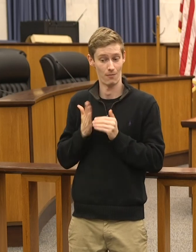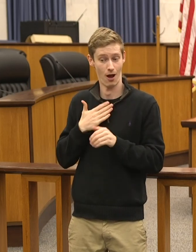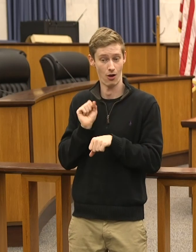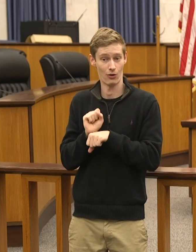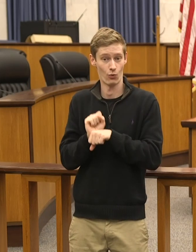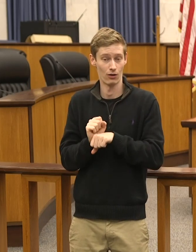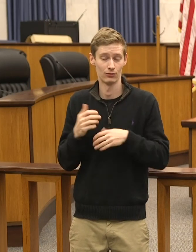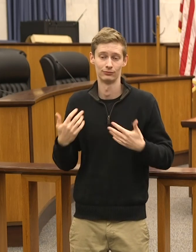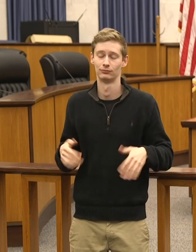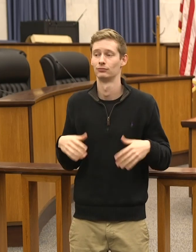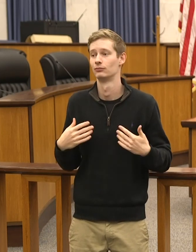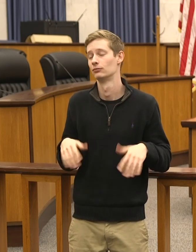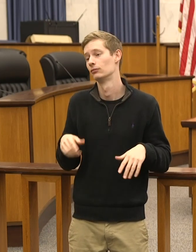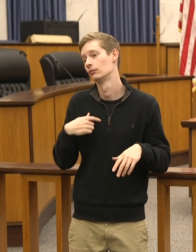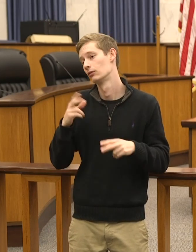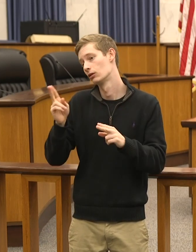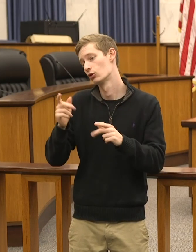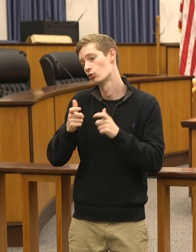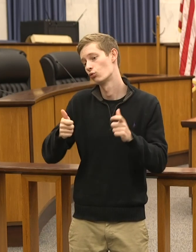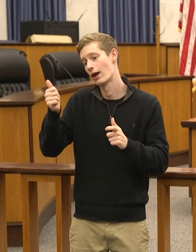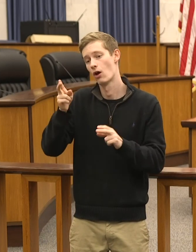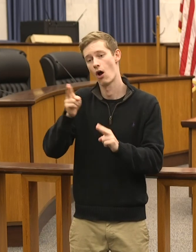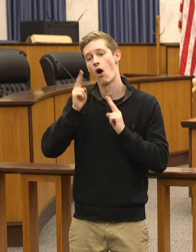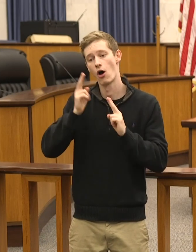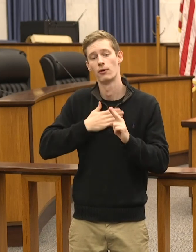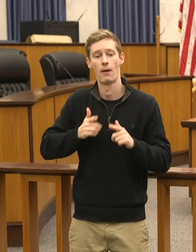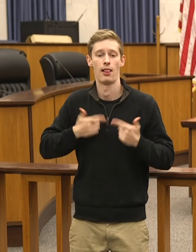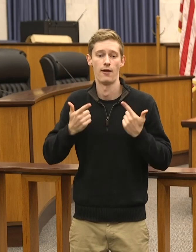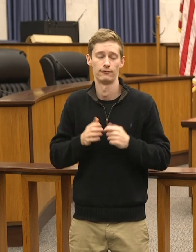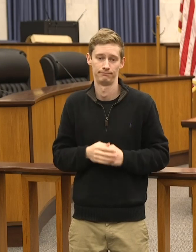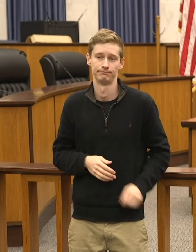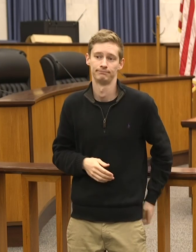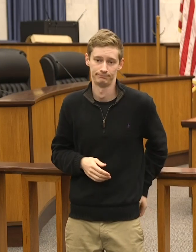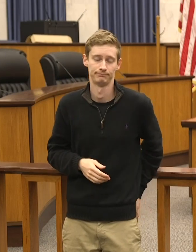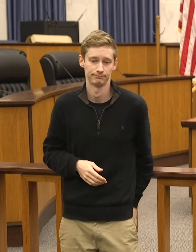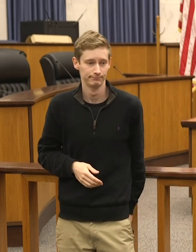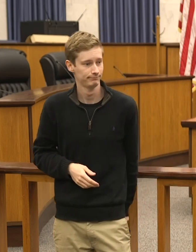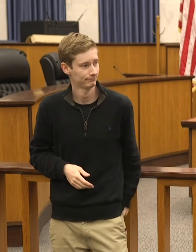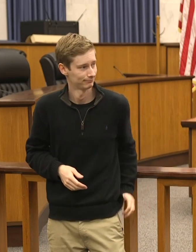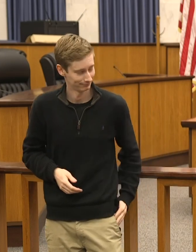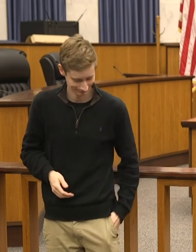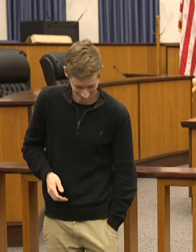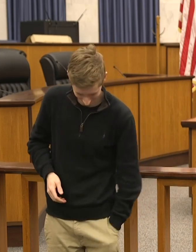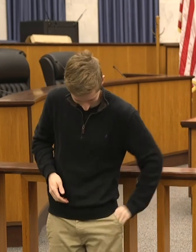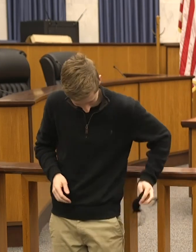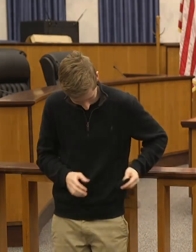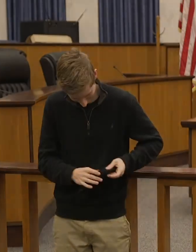as I've stated in the past, is the greatest honor of my life. Thank you very much, everybody. Appreciate it. Thank you. Thank you.